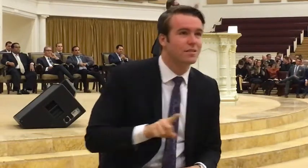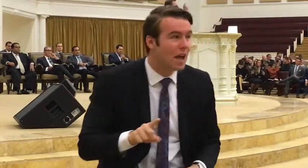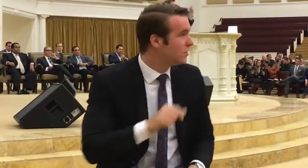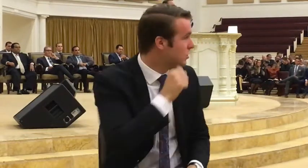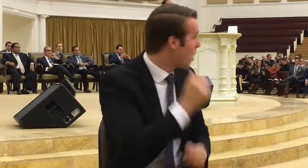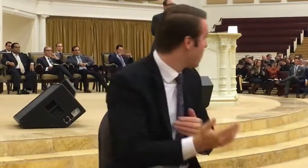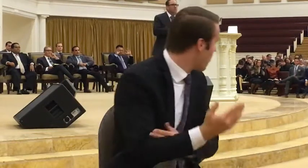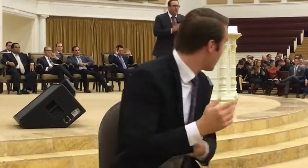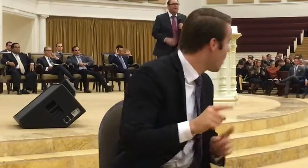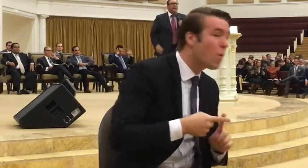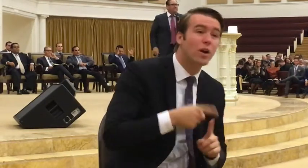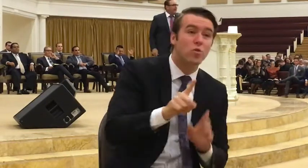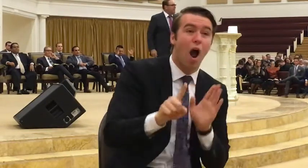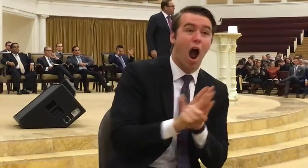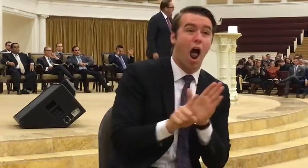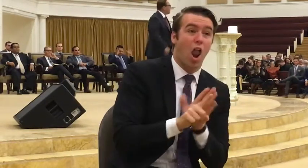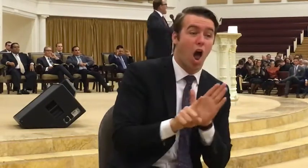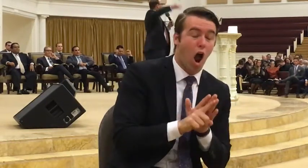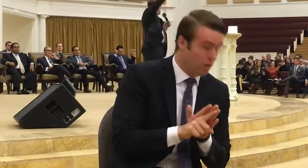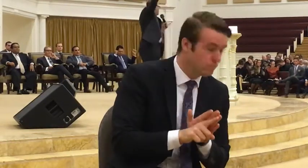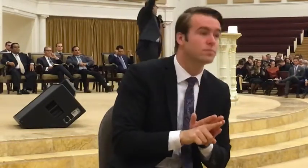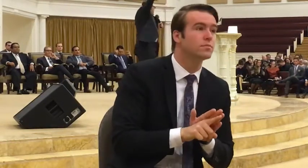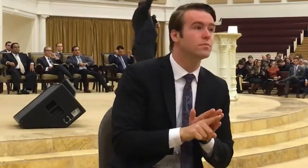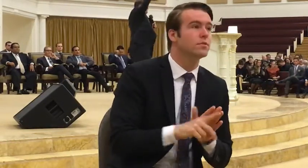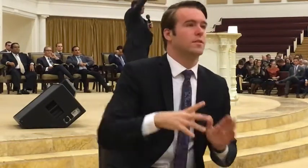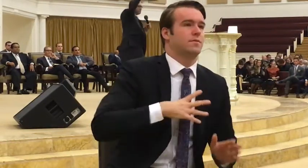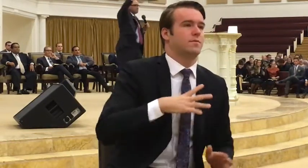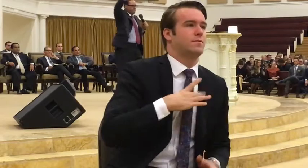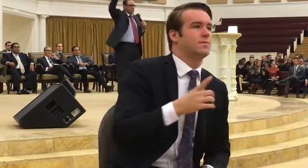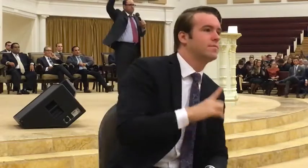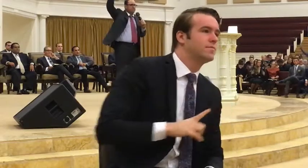morning when your alarm goes up. It's time to say, all right, I'm on duty.